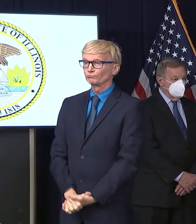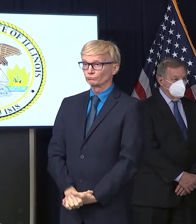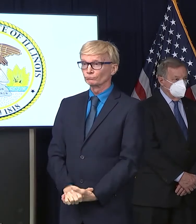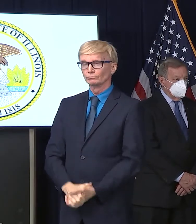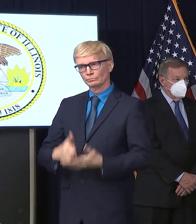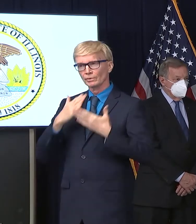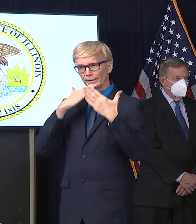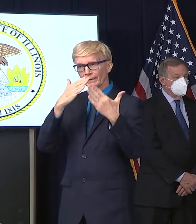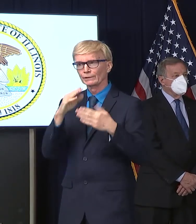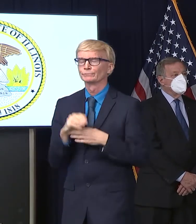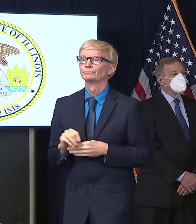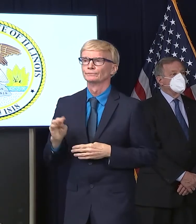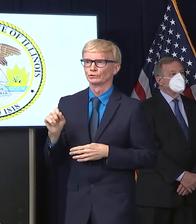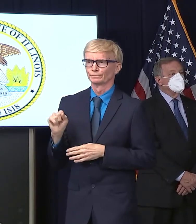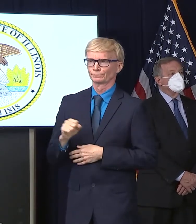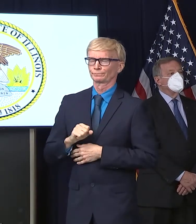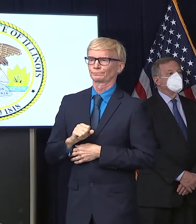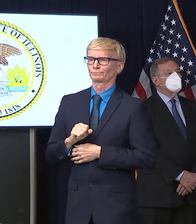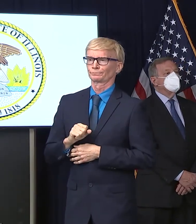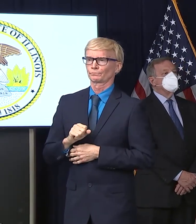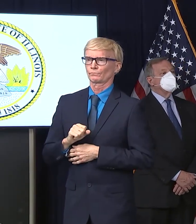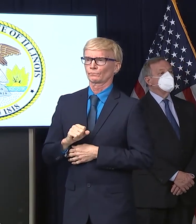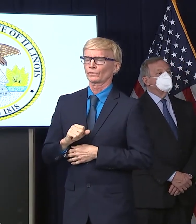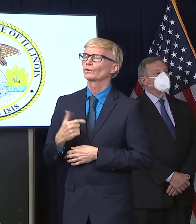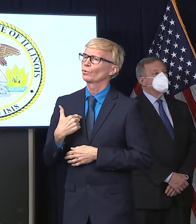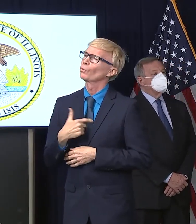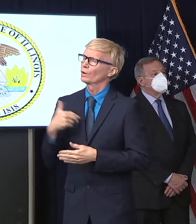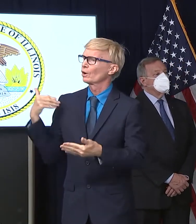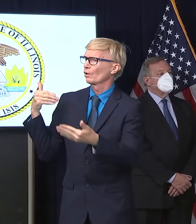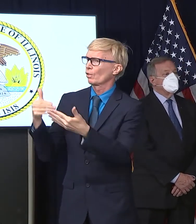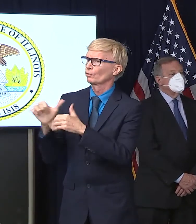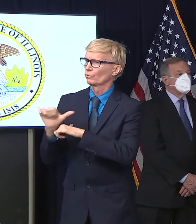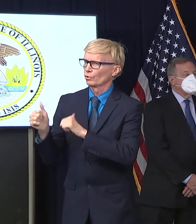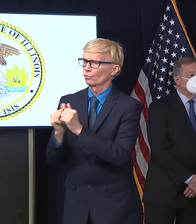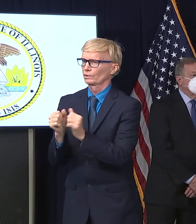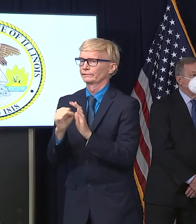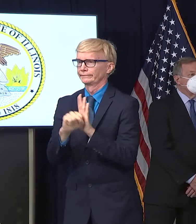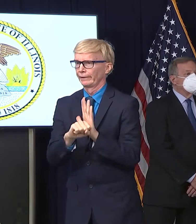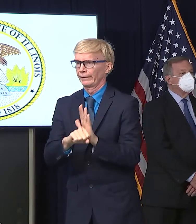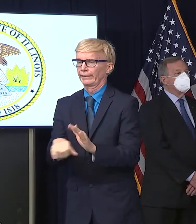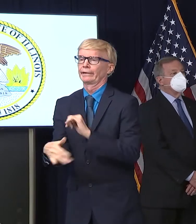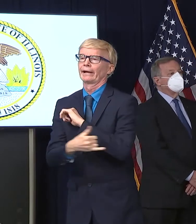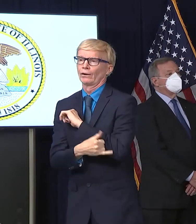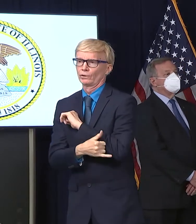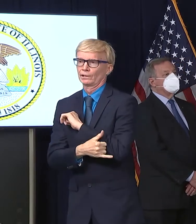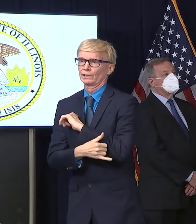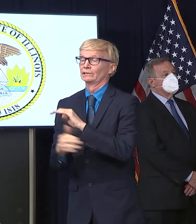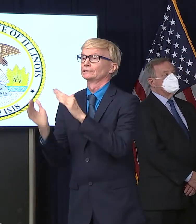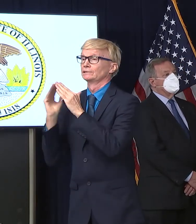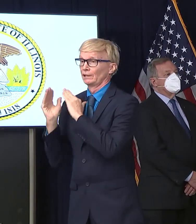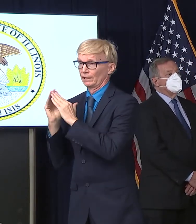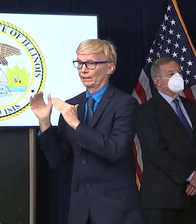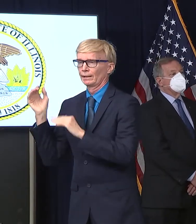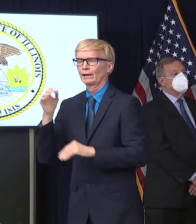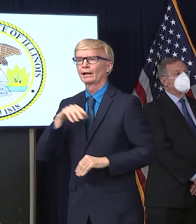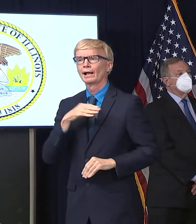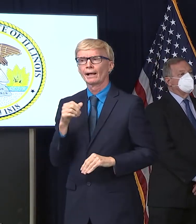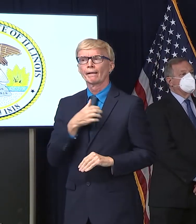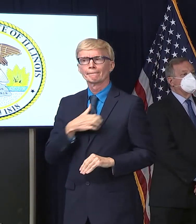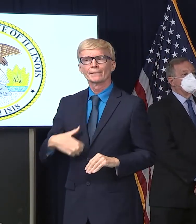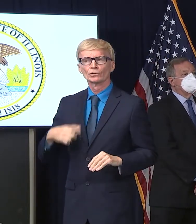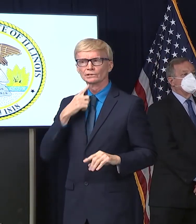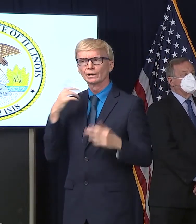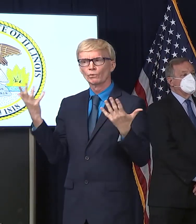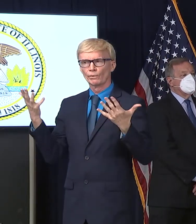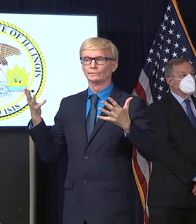Thank you, Mr. Administrator. We've worked closely with the state, the county, and the city, as well as the mayor said, United